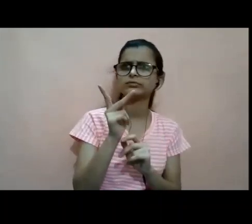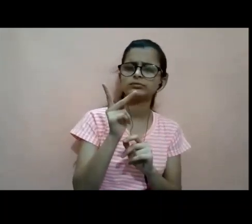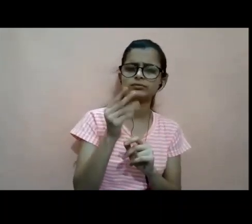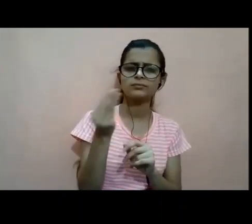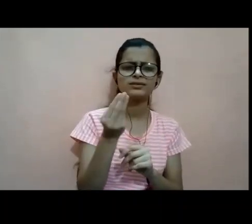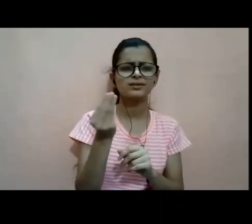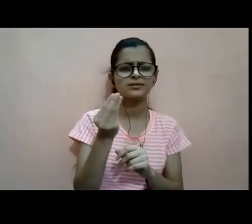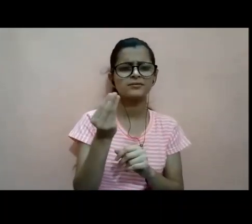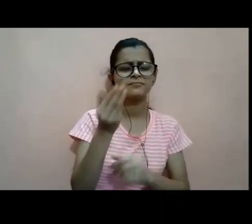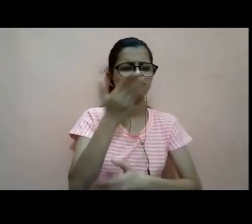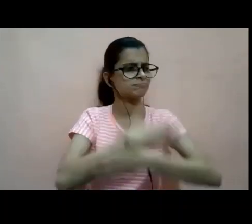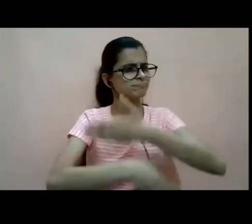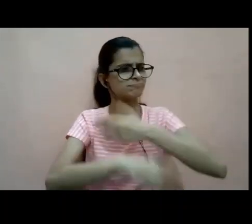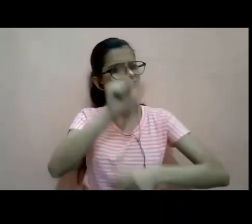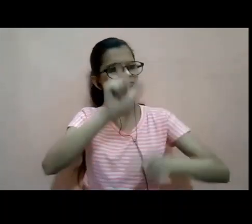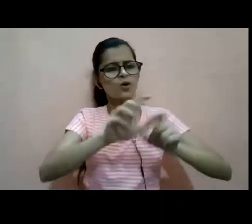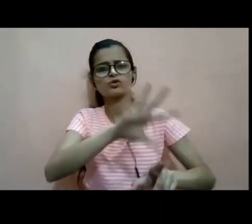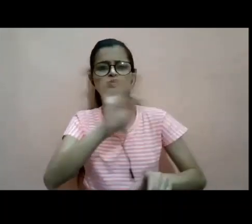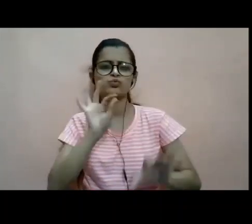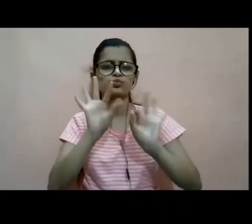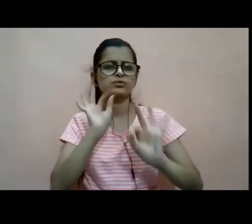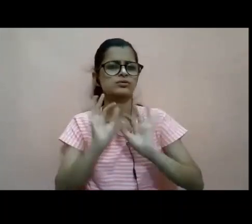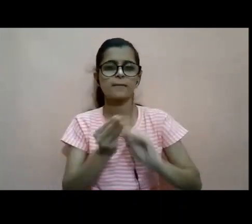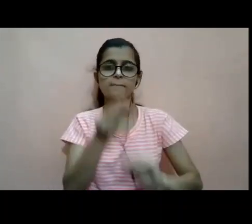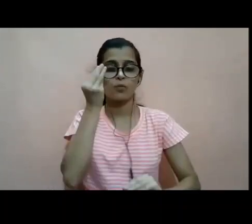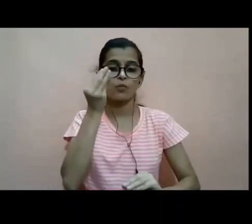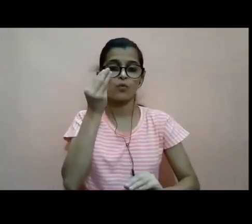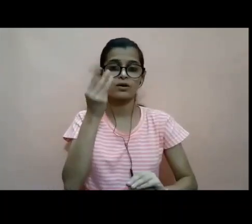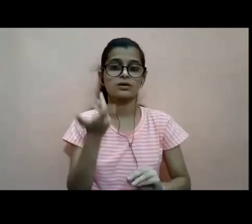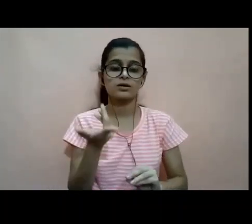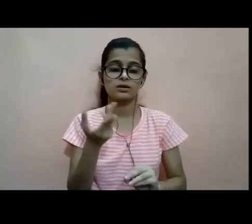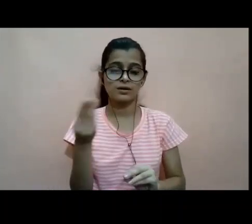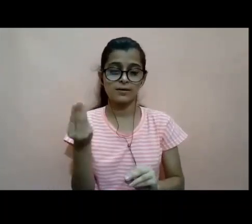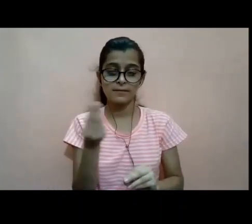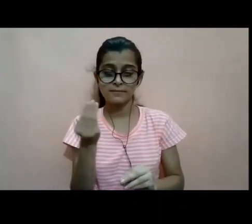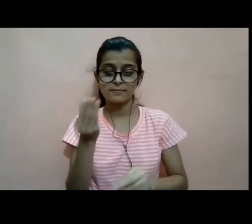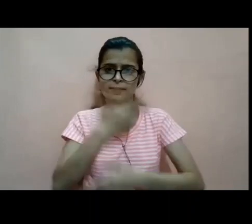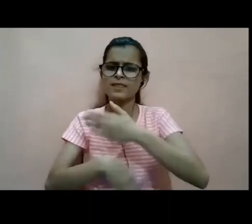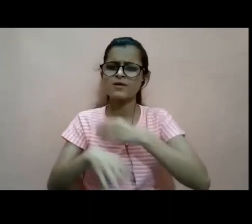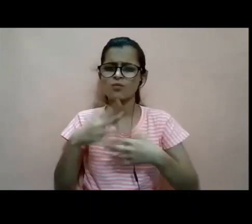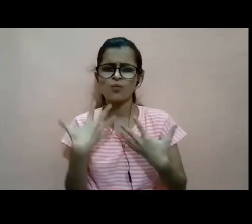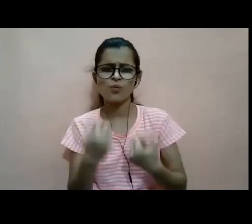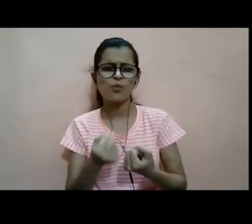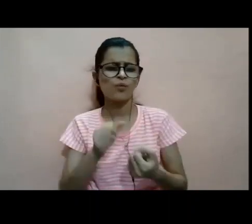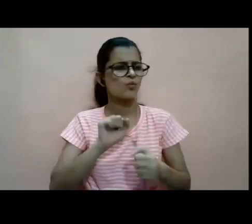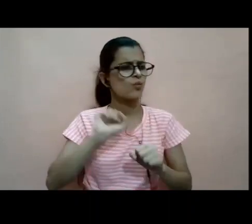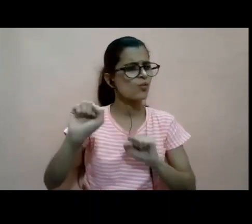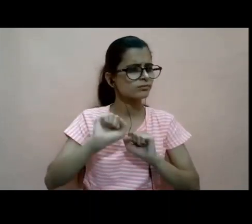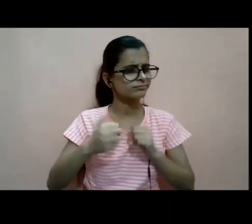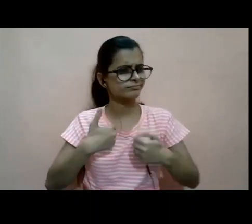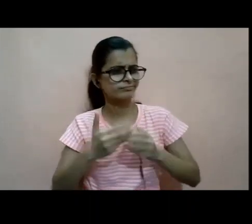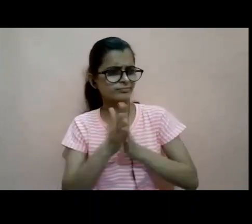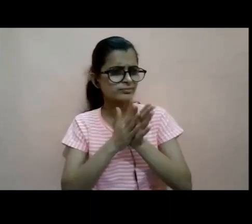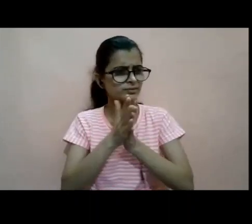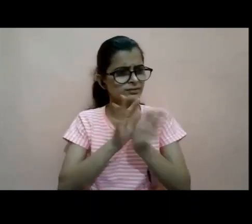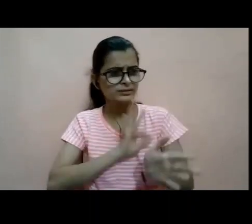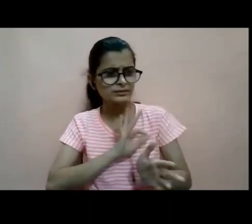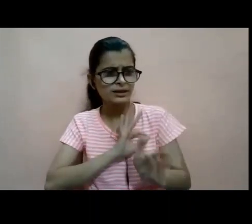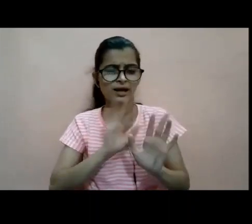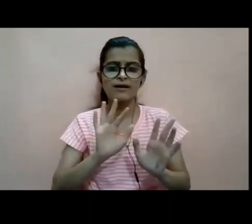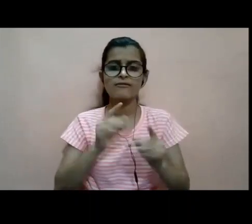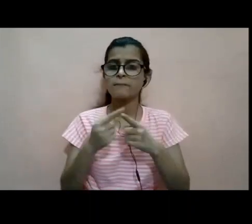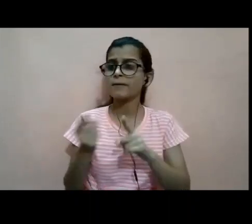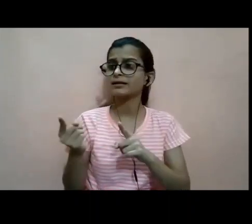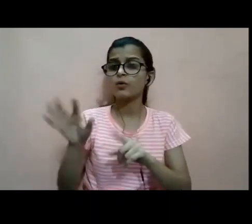non-disabled person to enact those. But here is no rather not better chance for any disabled